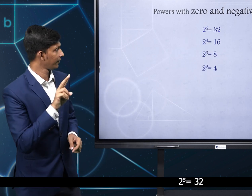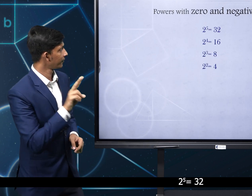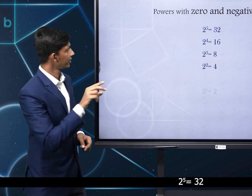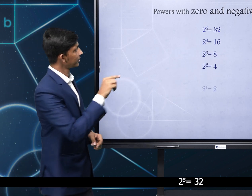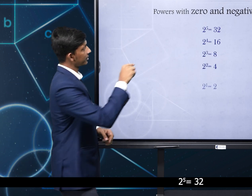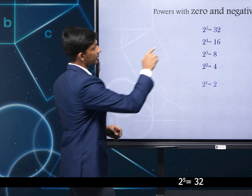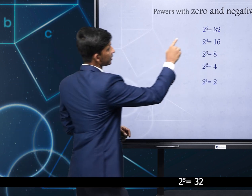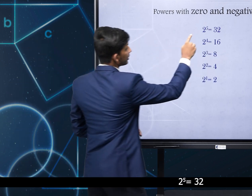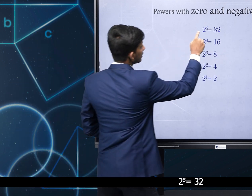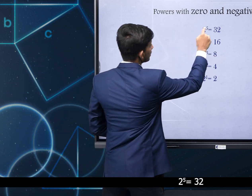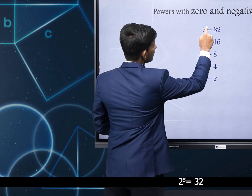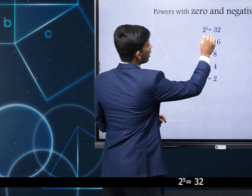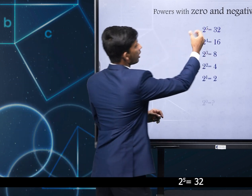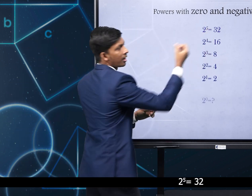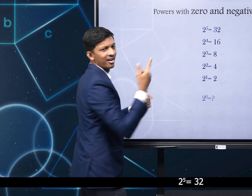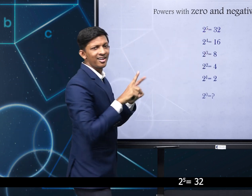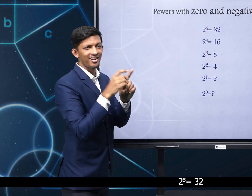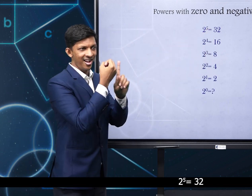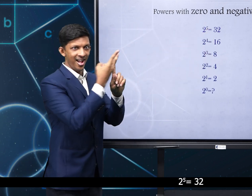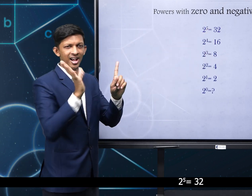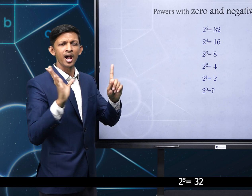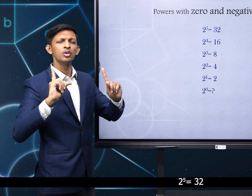2 to the power of 5 is equal to 32.